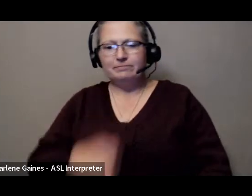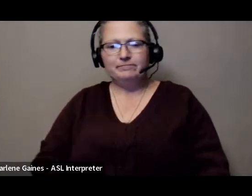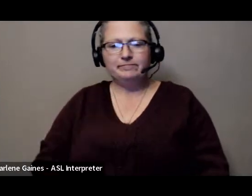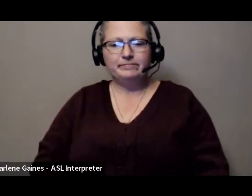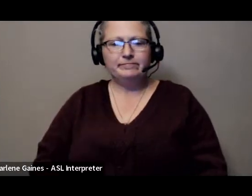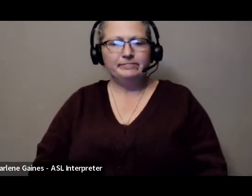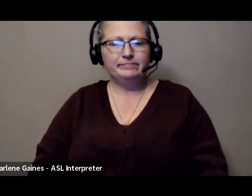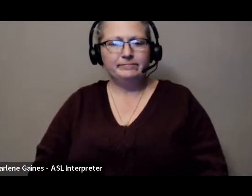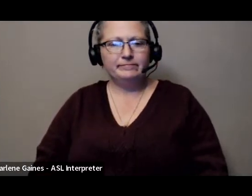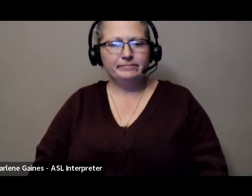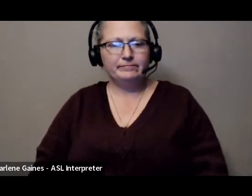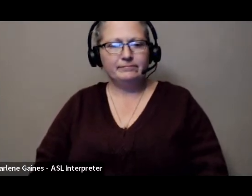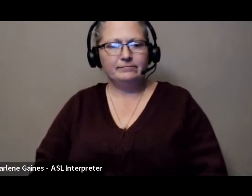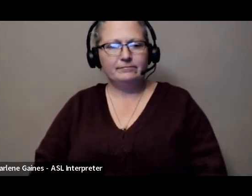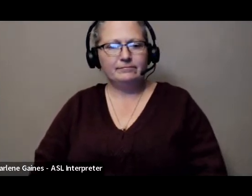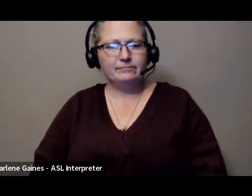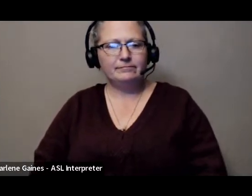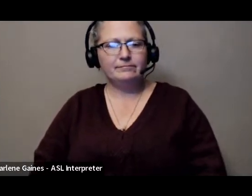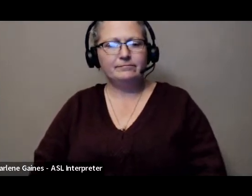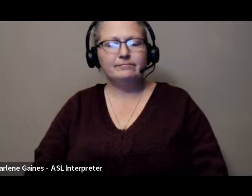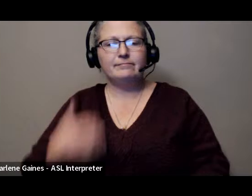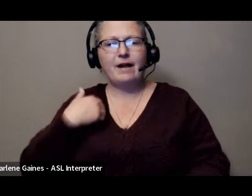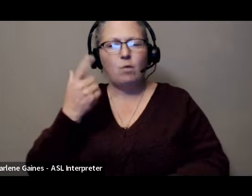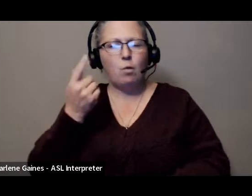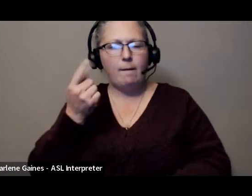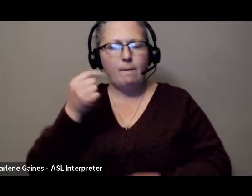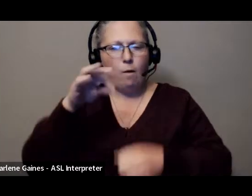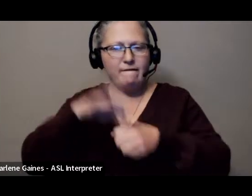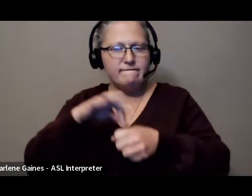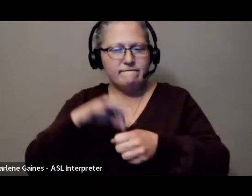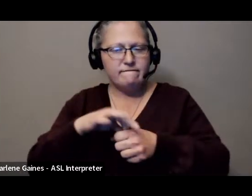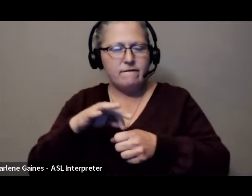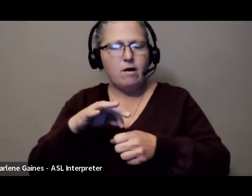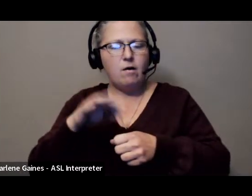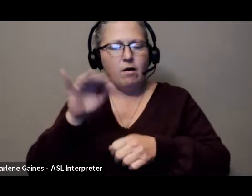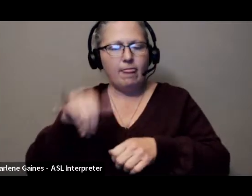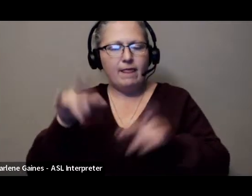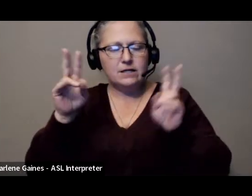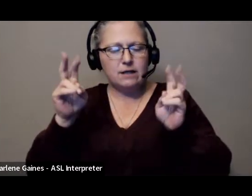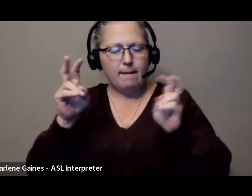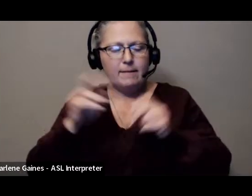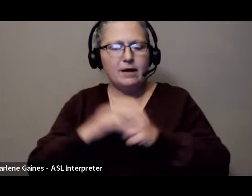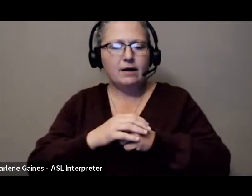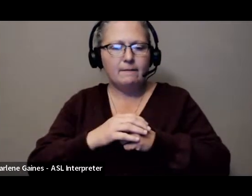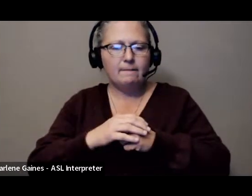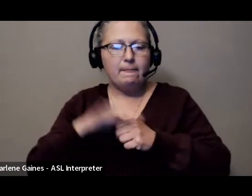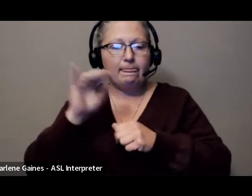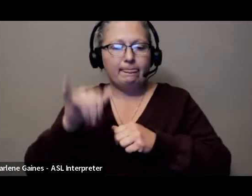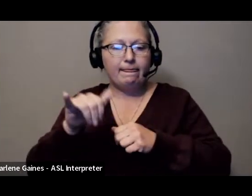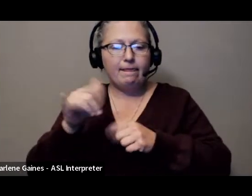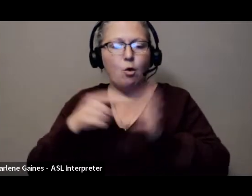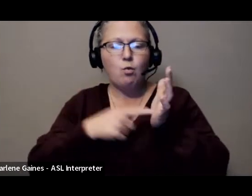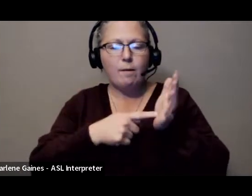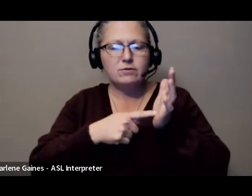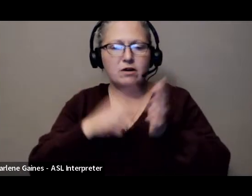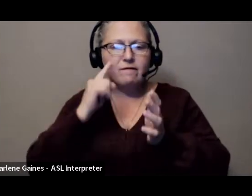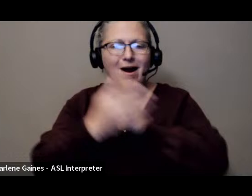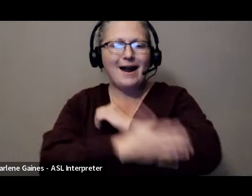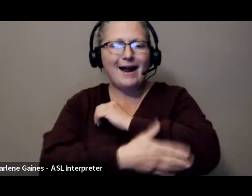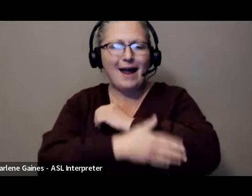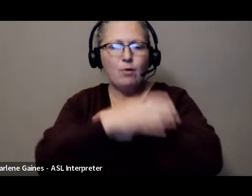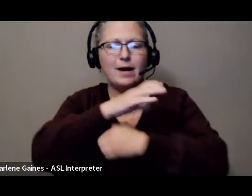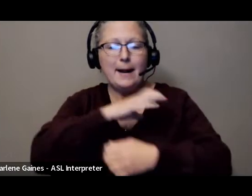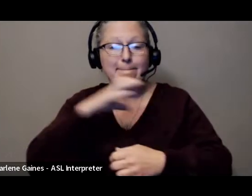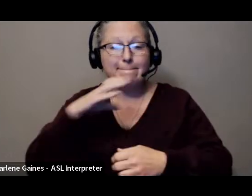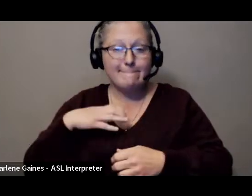Yeah. So we have one more vote to do on this topic, and that's the representative for the County Committee